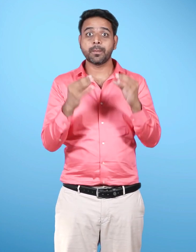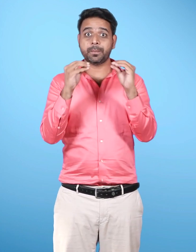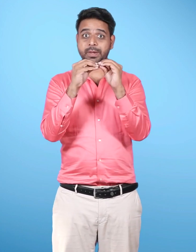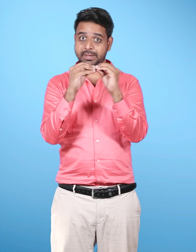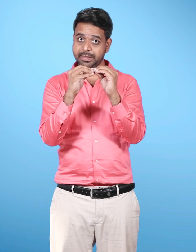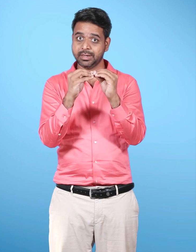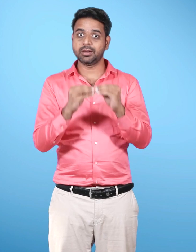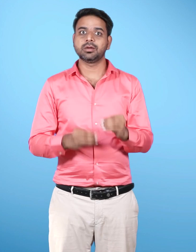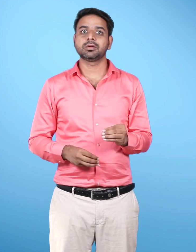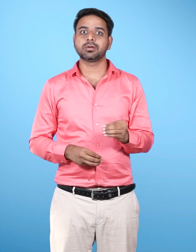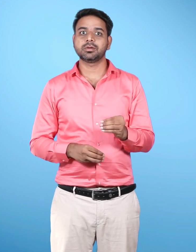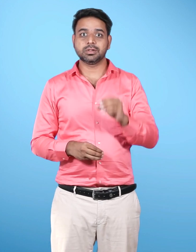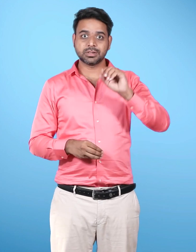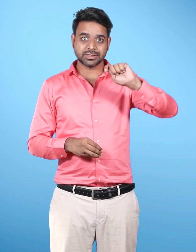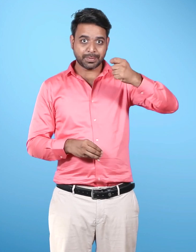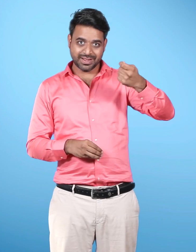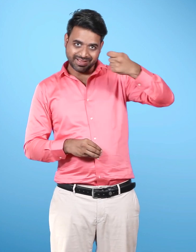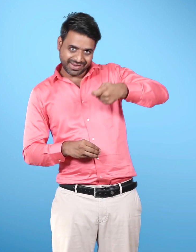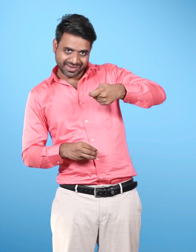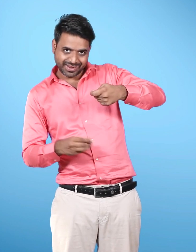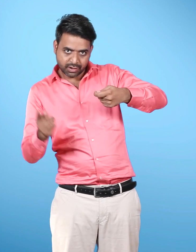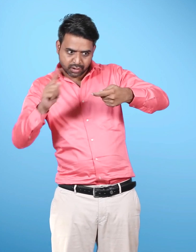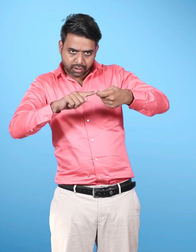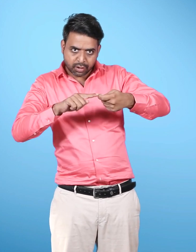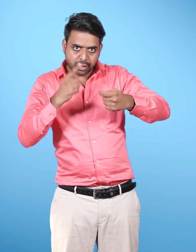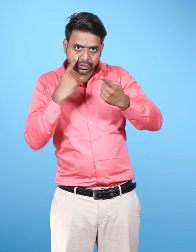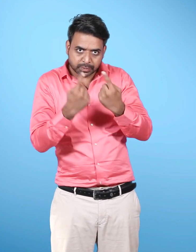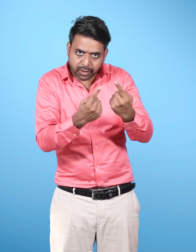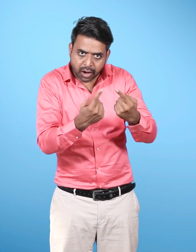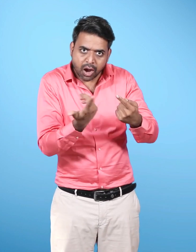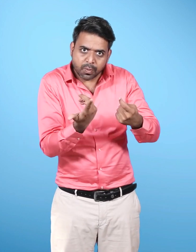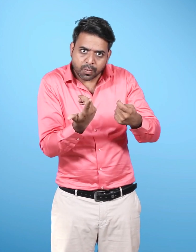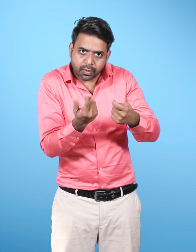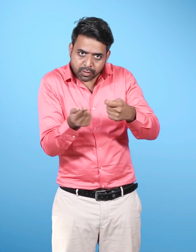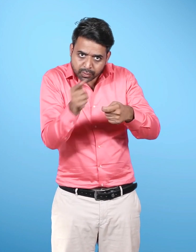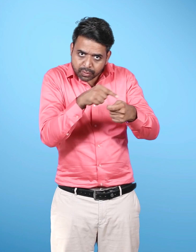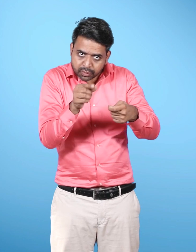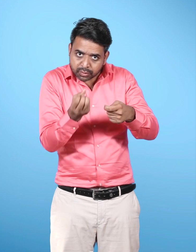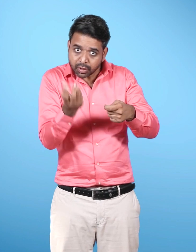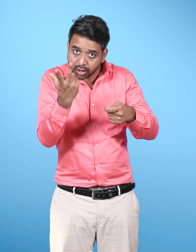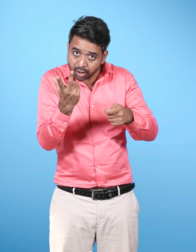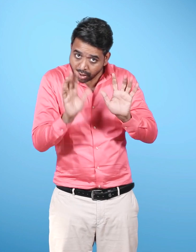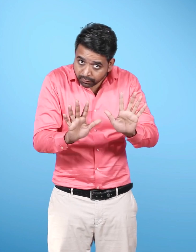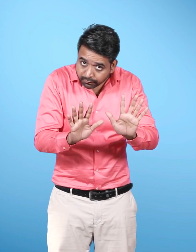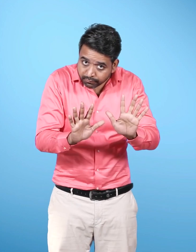B. Testing whether the bulb glows when the tester is in contact with a key.